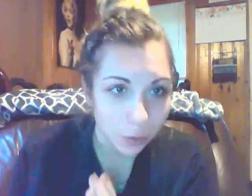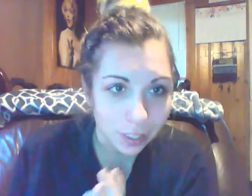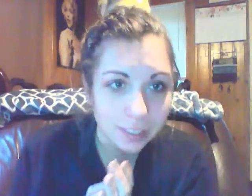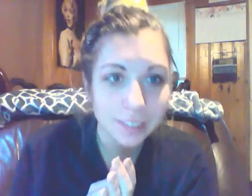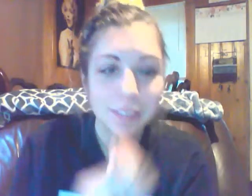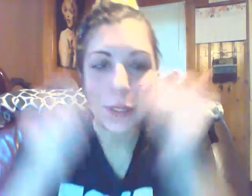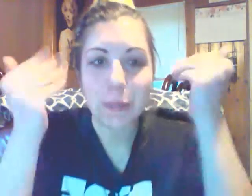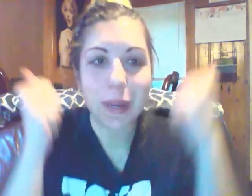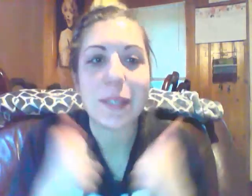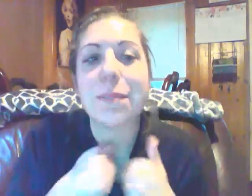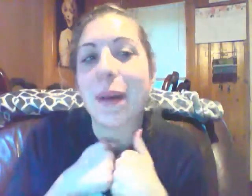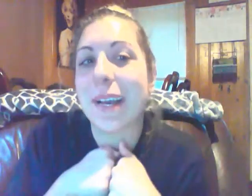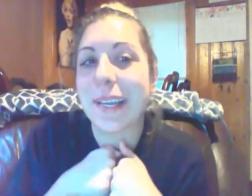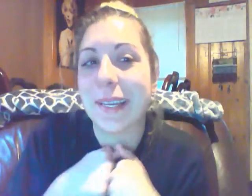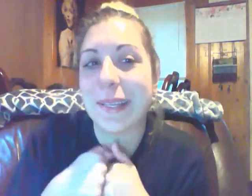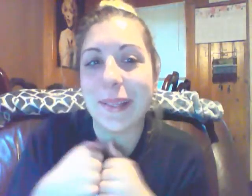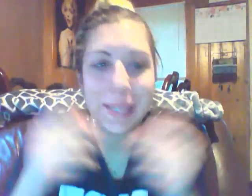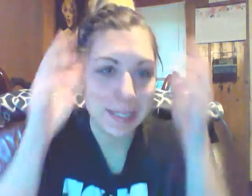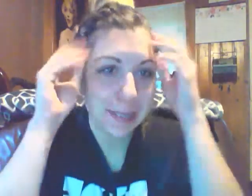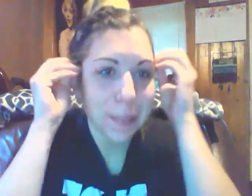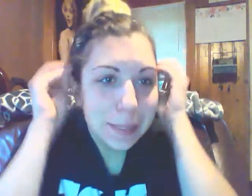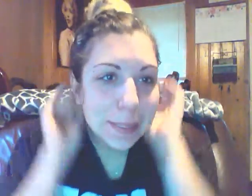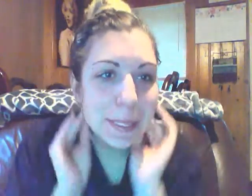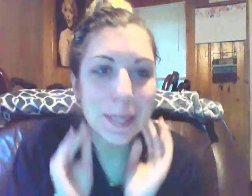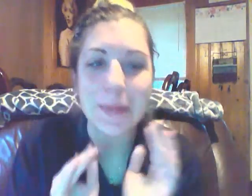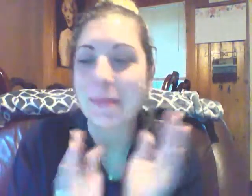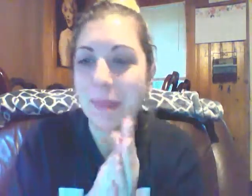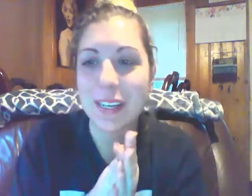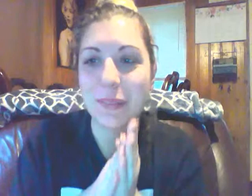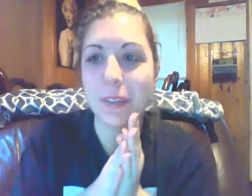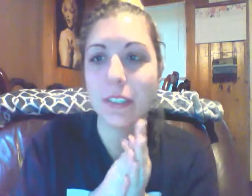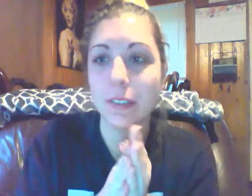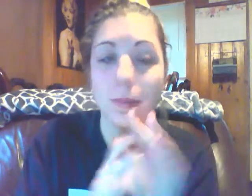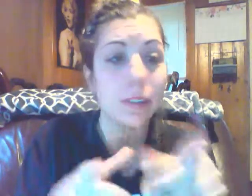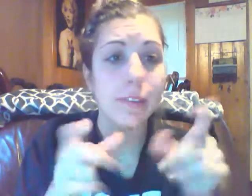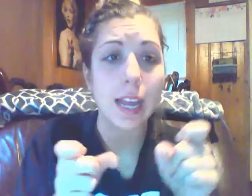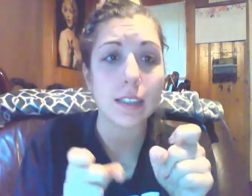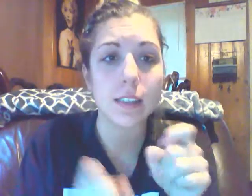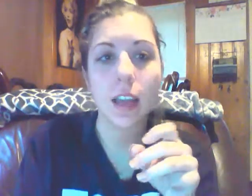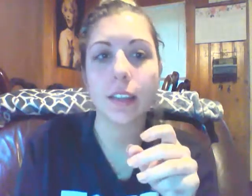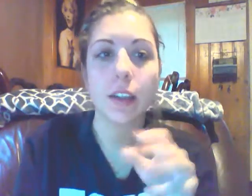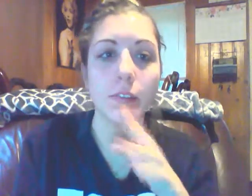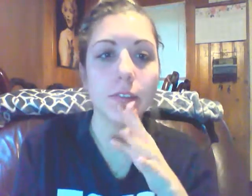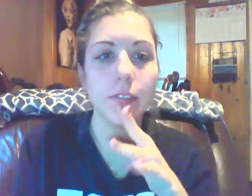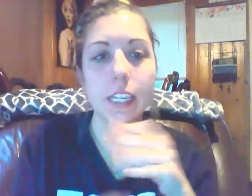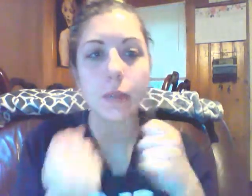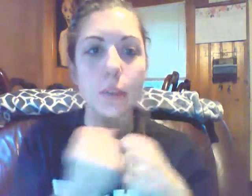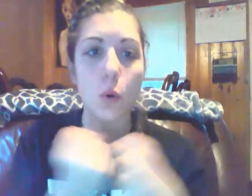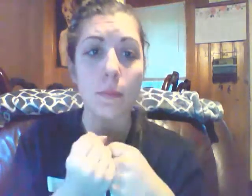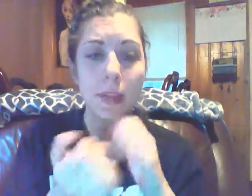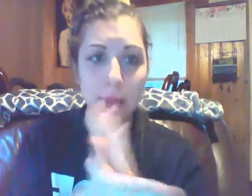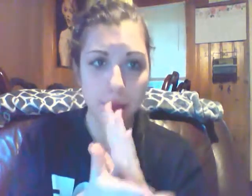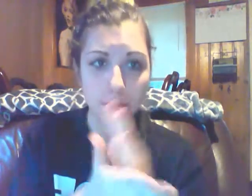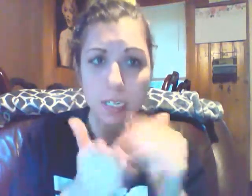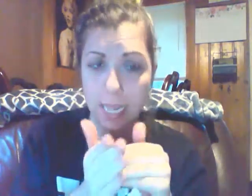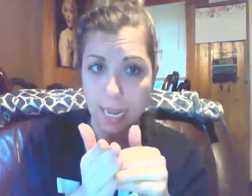Good morning. Don't mind my lazy look, but I just wanted to real fast, video support my paper